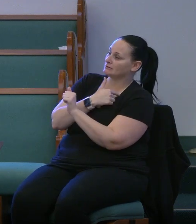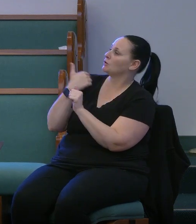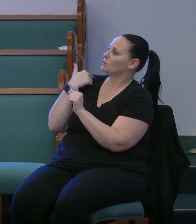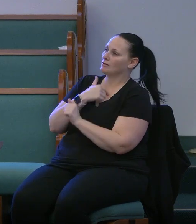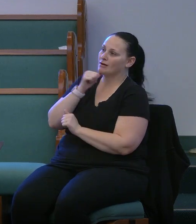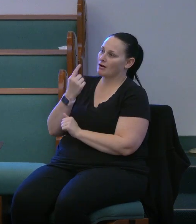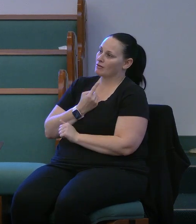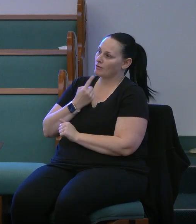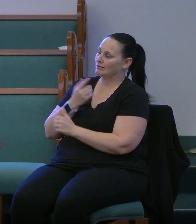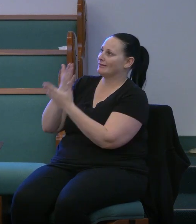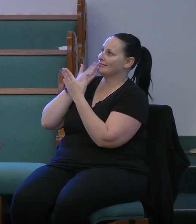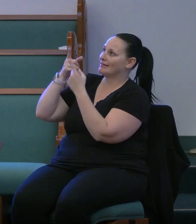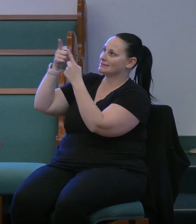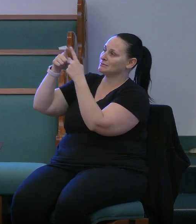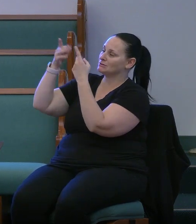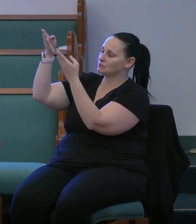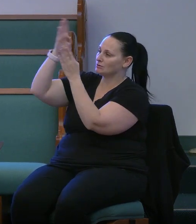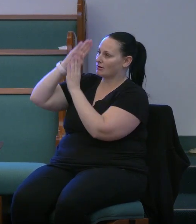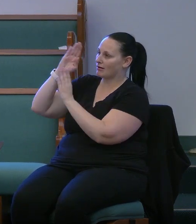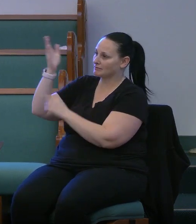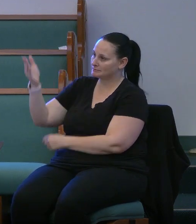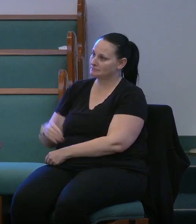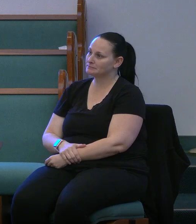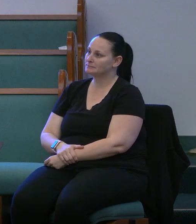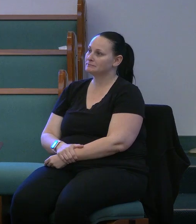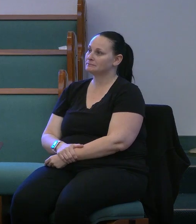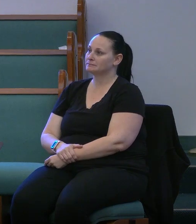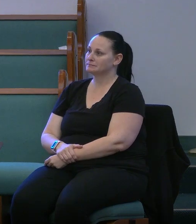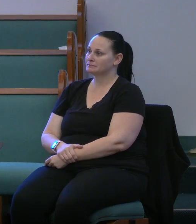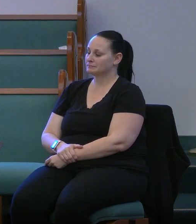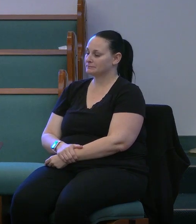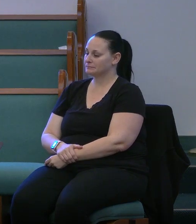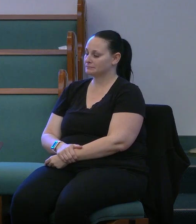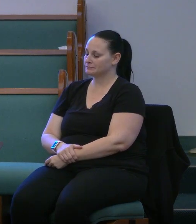We are not alone. Thanks be to God.